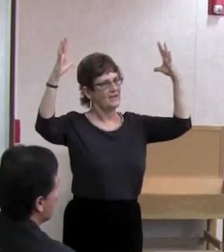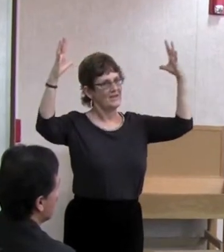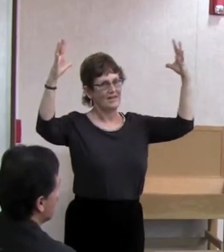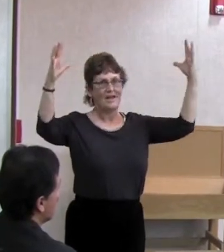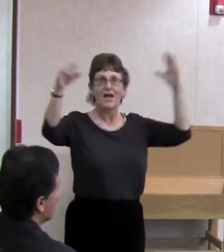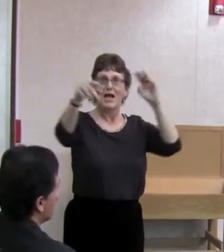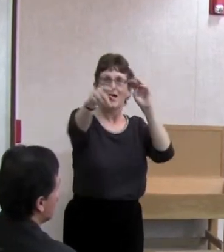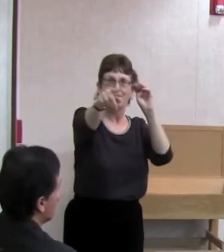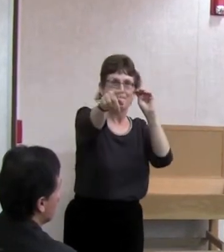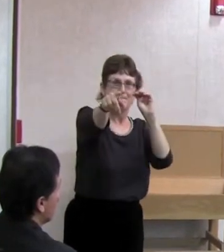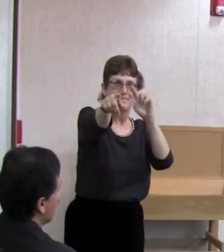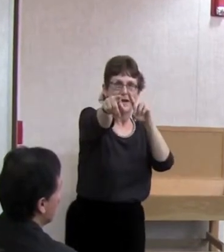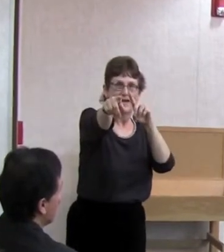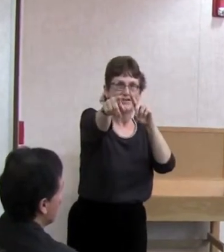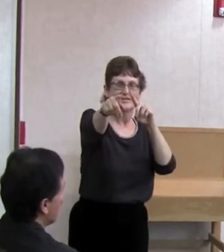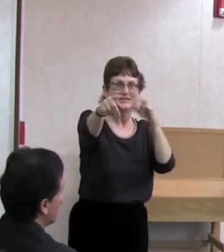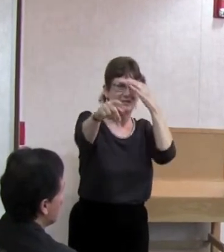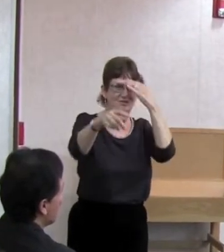Michael doesn't know this, but